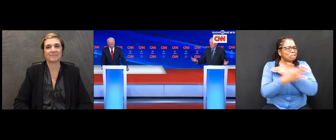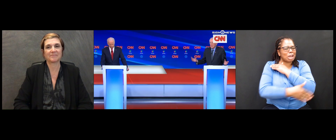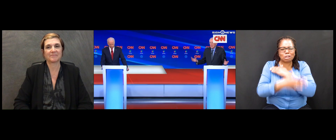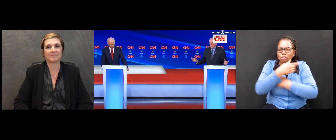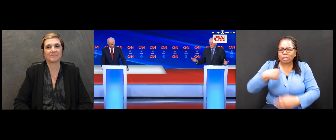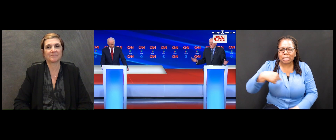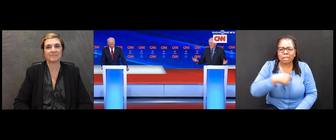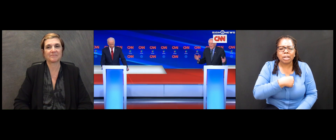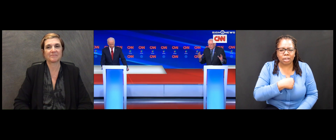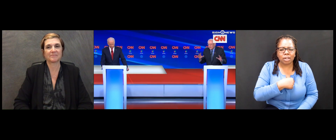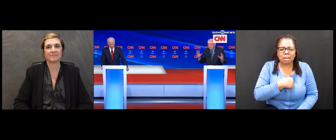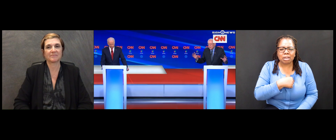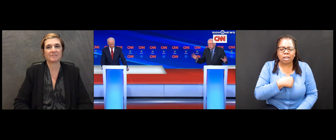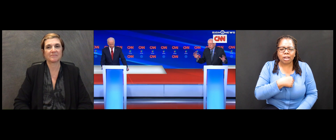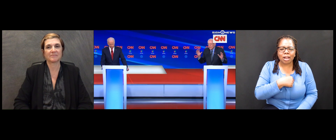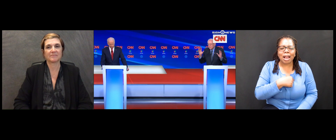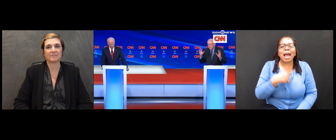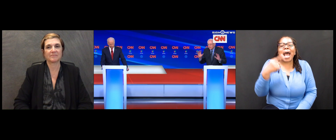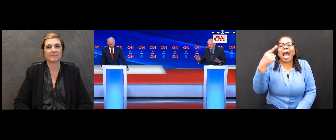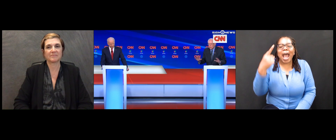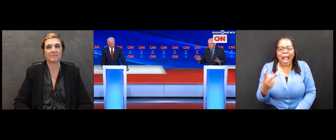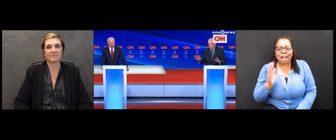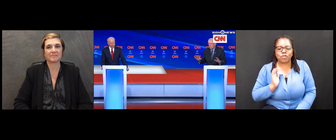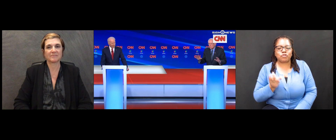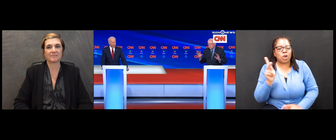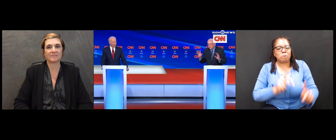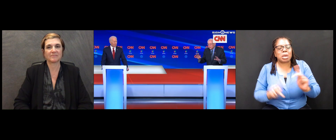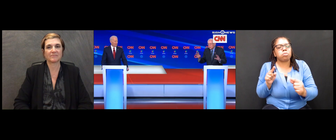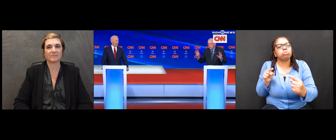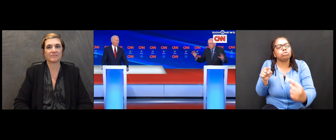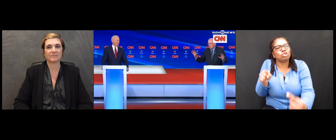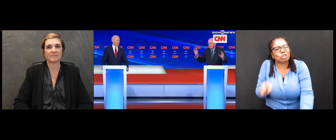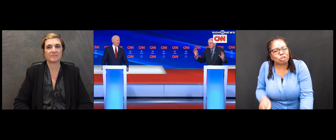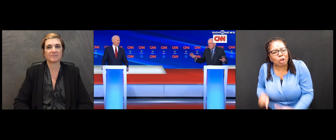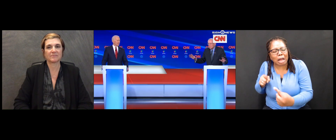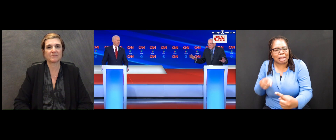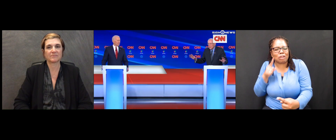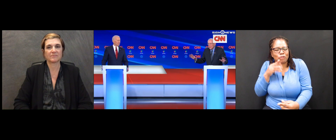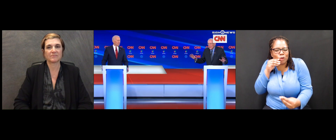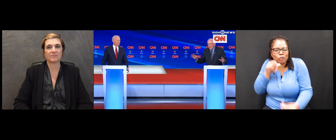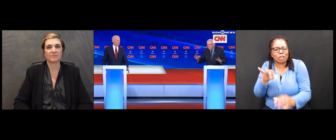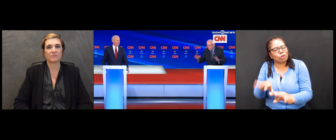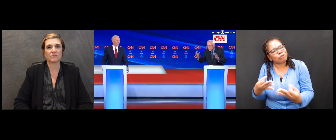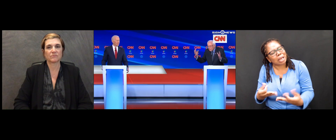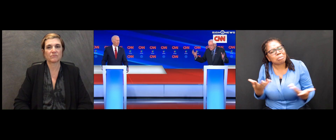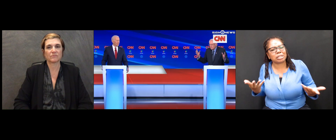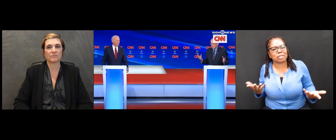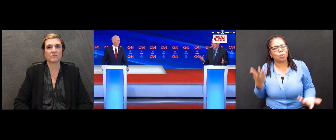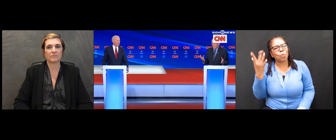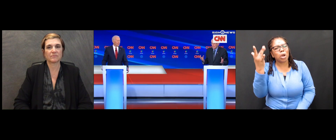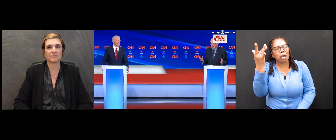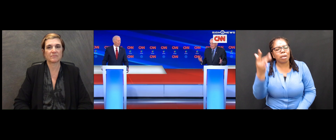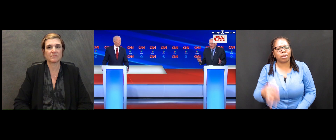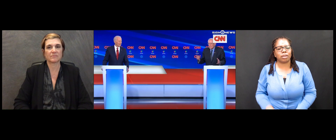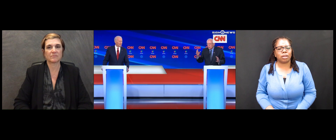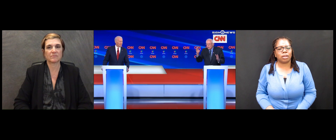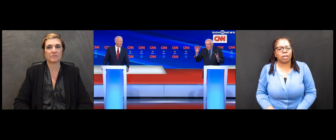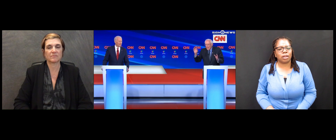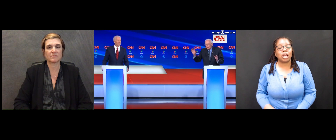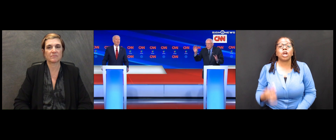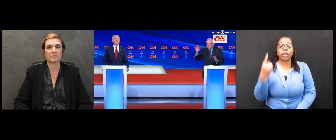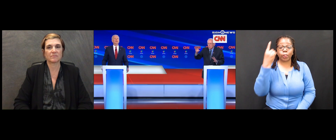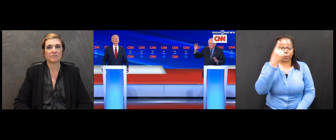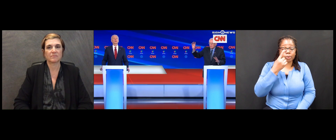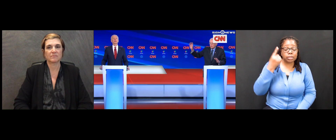world, half of our people should not be struggling to put food on the table. And the reason for that is